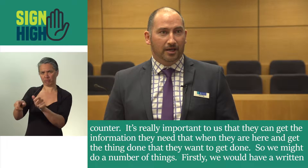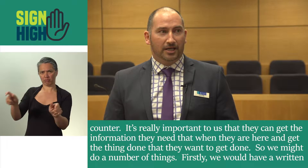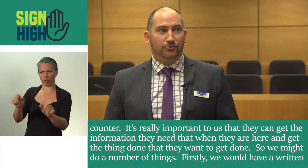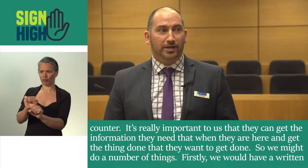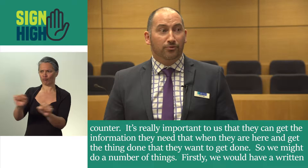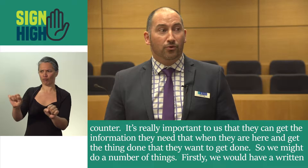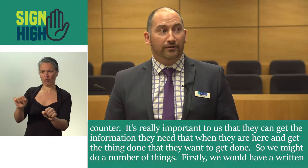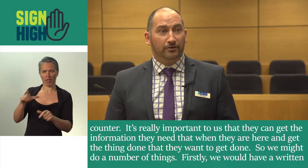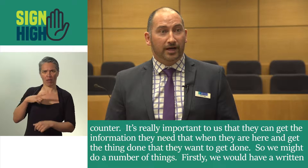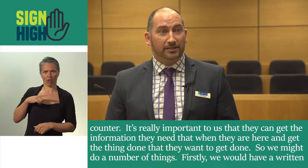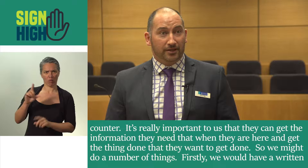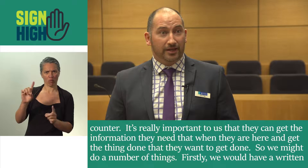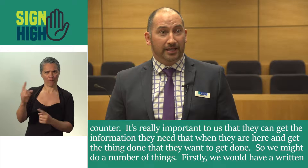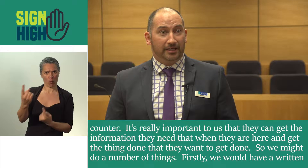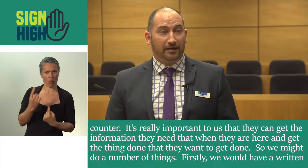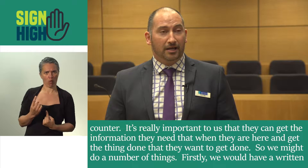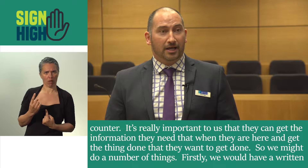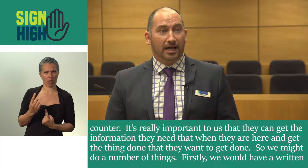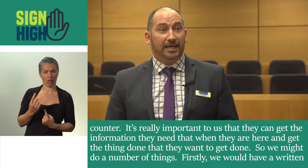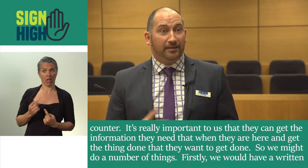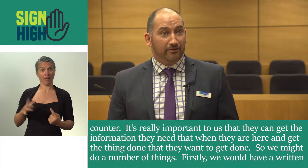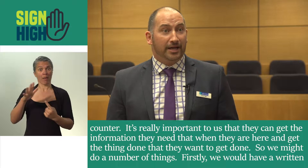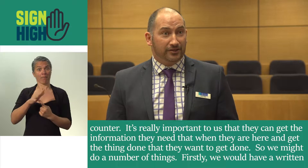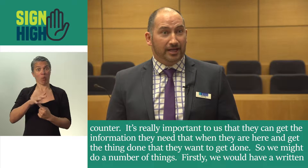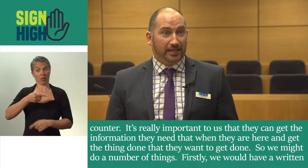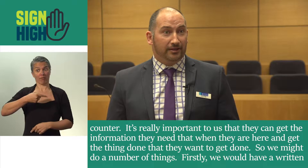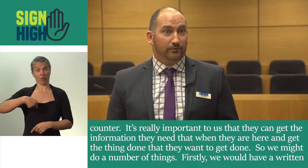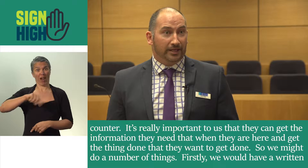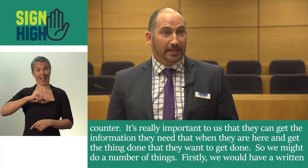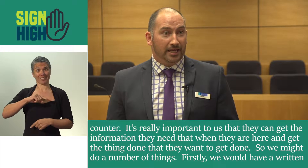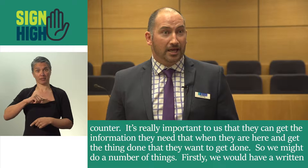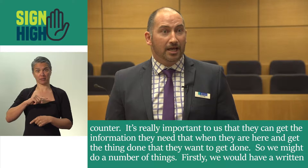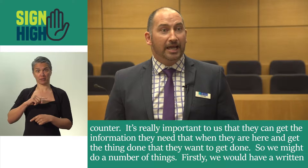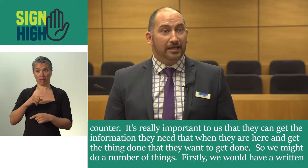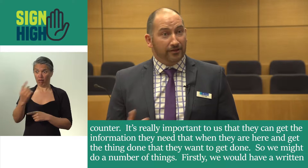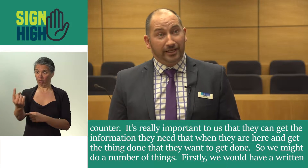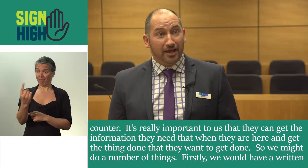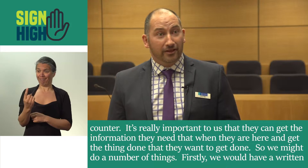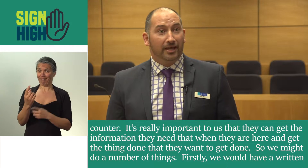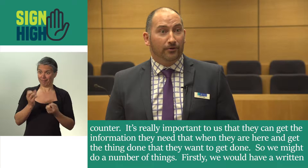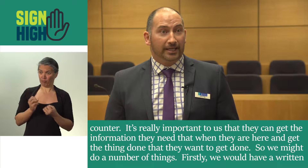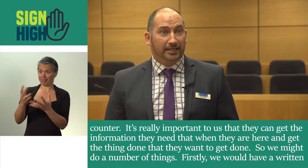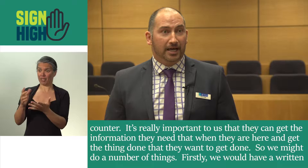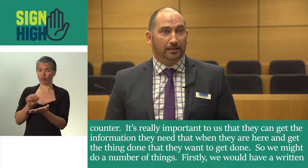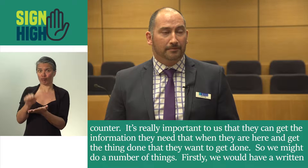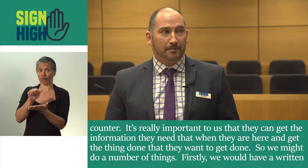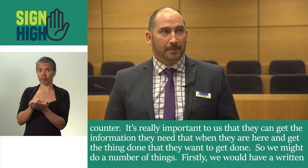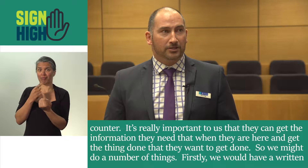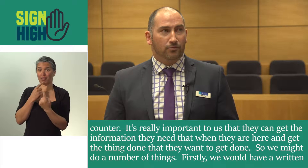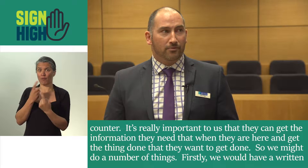It's really important to us that they can get the information they need when they're here and get the thing done that they want to get done. So we might